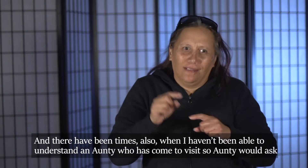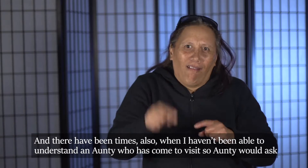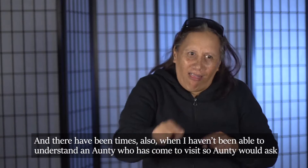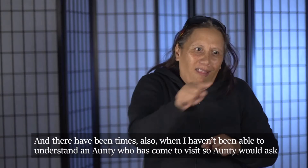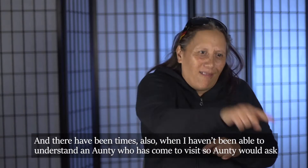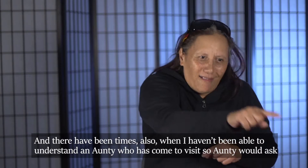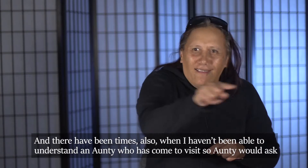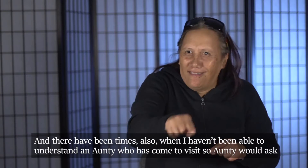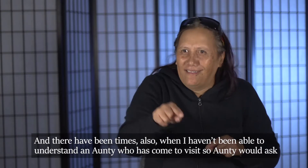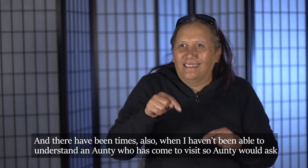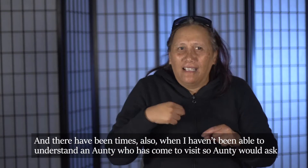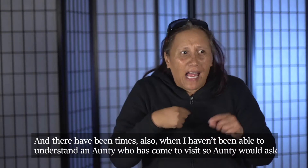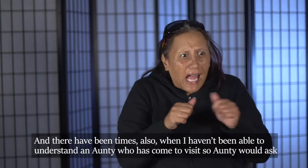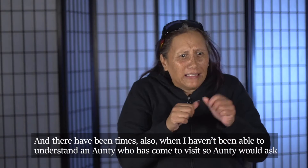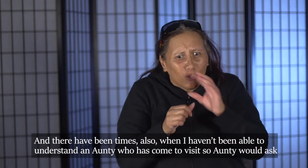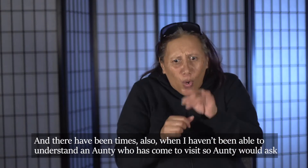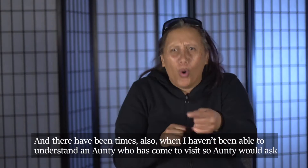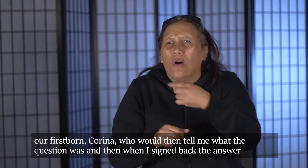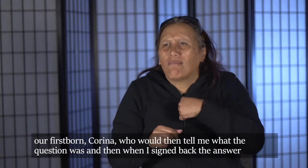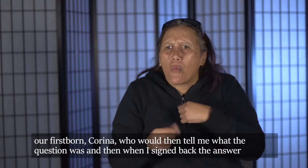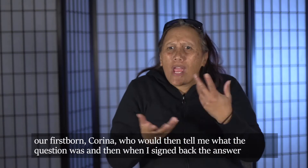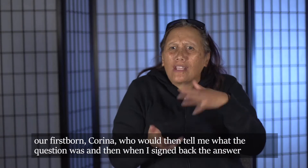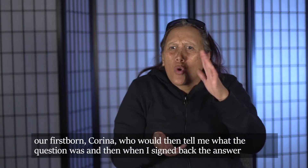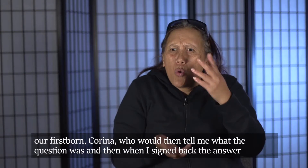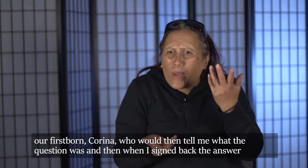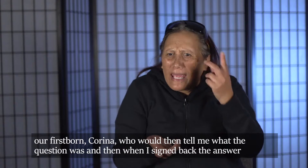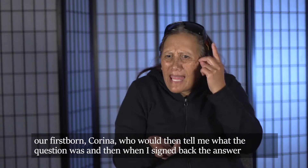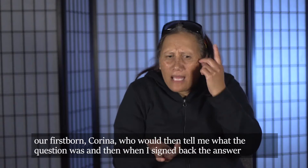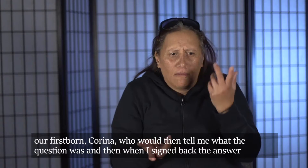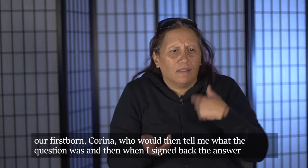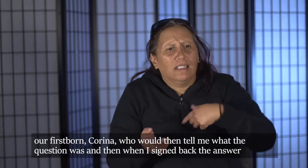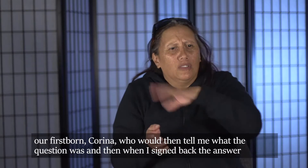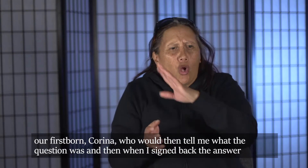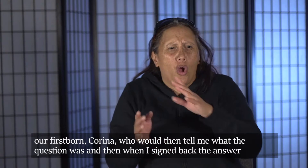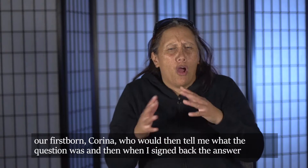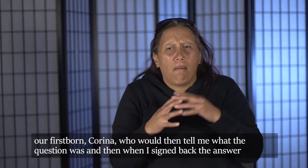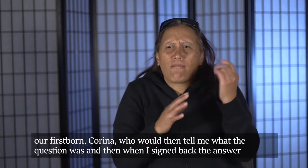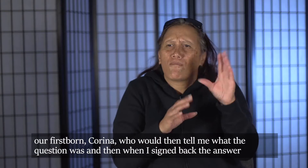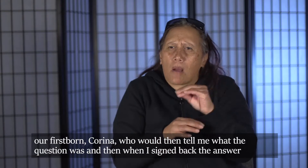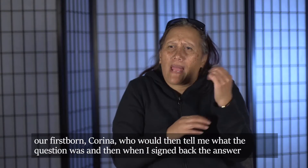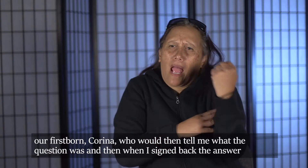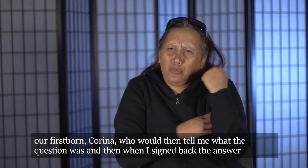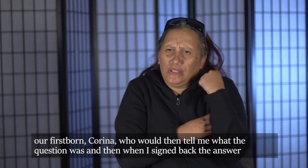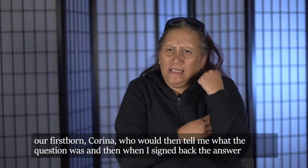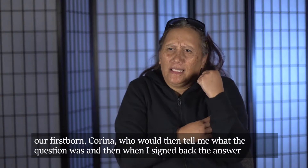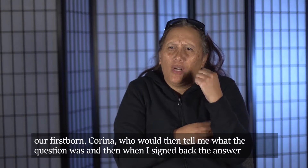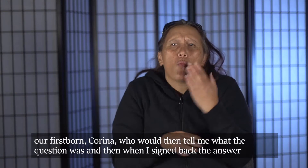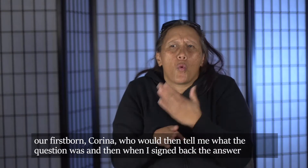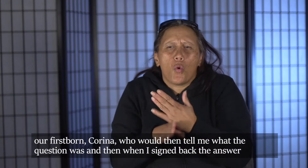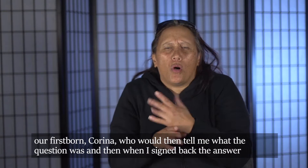auntie would ask our firstborn Karina, who would then tell me what the question was. And then when I signed